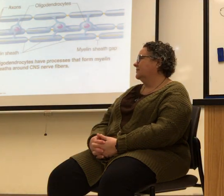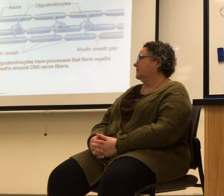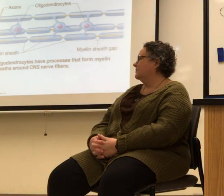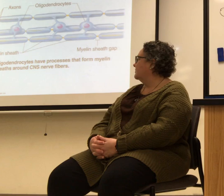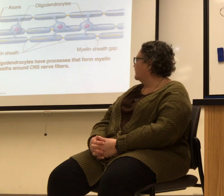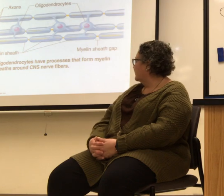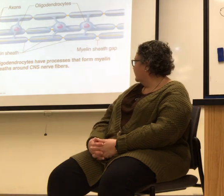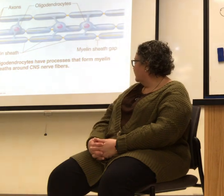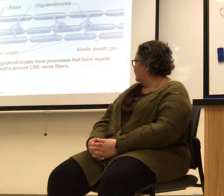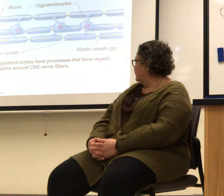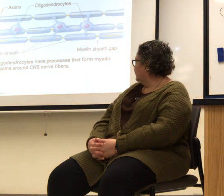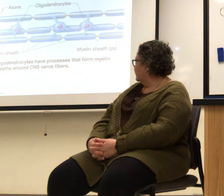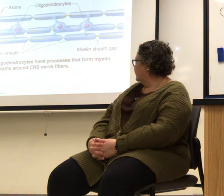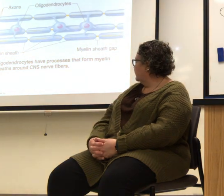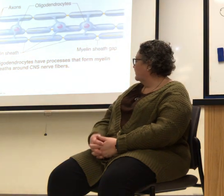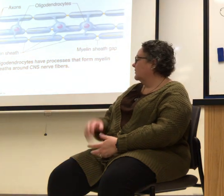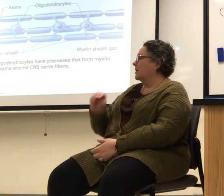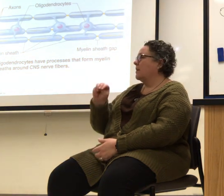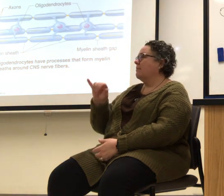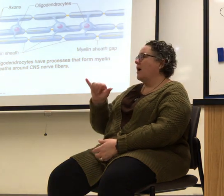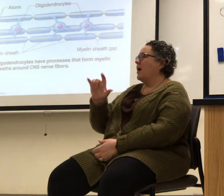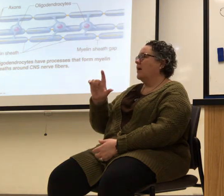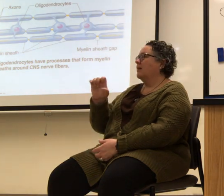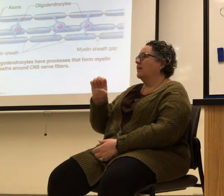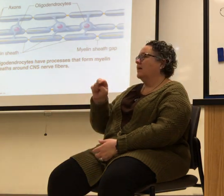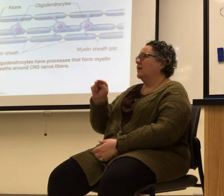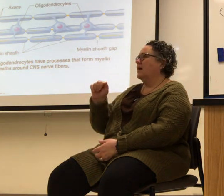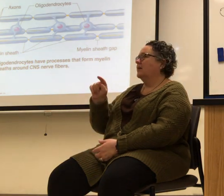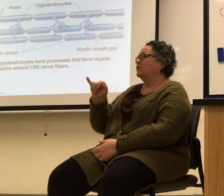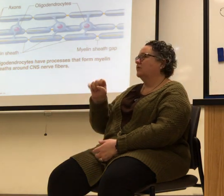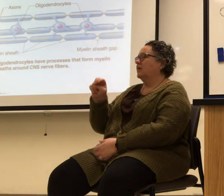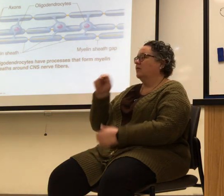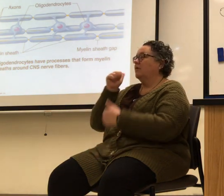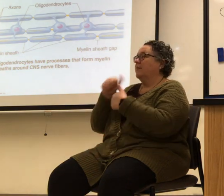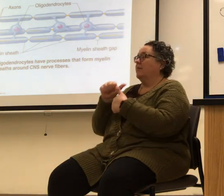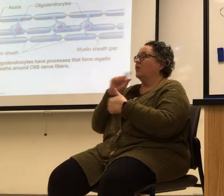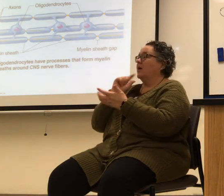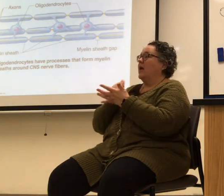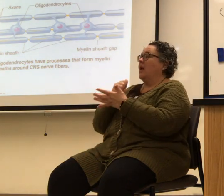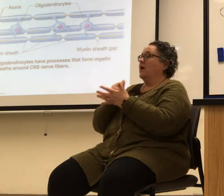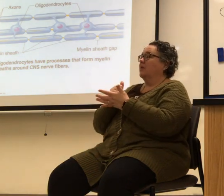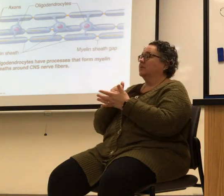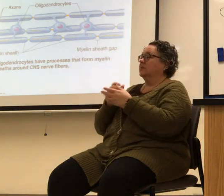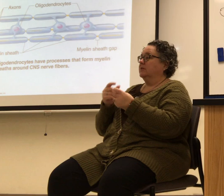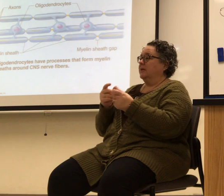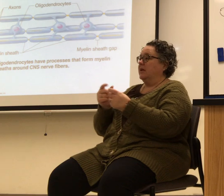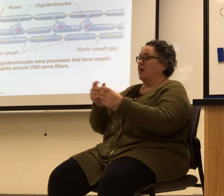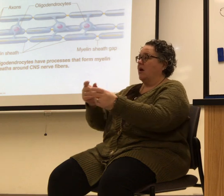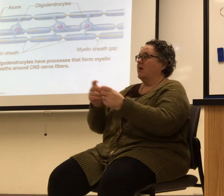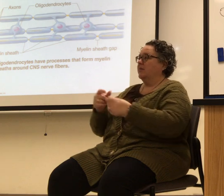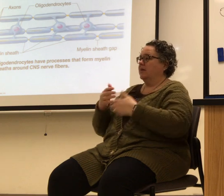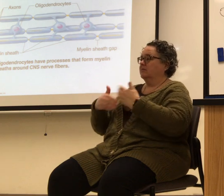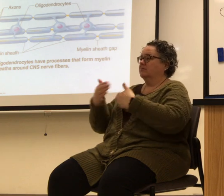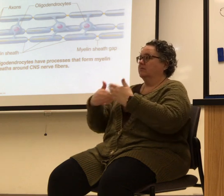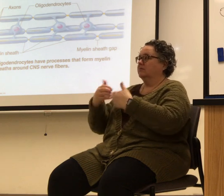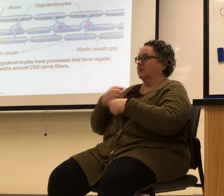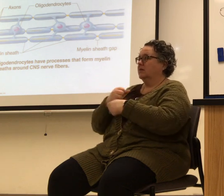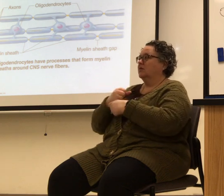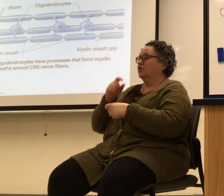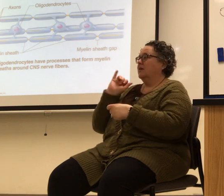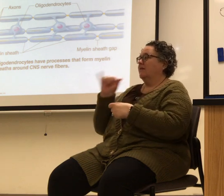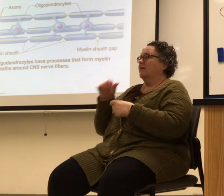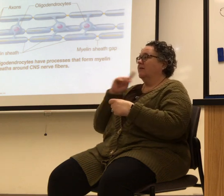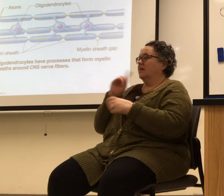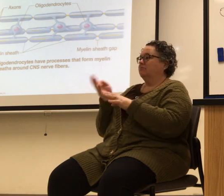Axons of CNS neurons. Remember, myelination helps speed up the conduction velocity of the nerve impulse. So we had said that before.